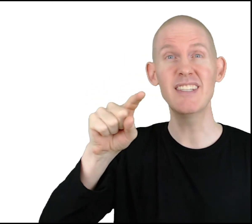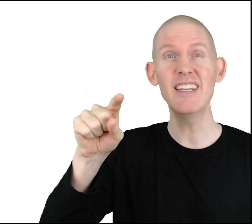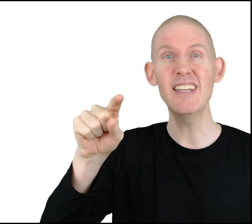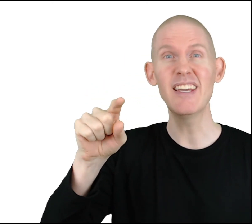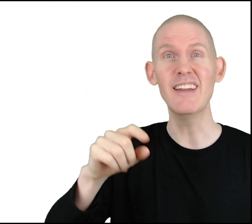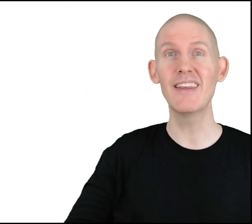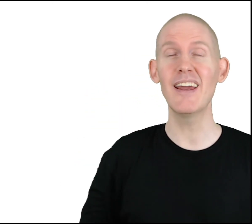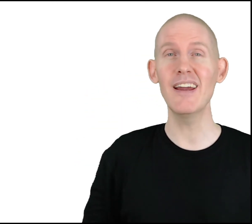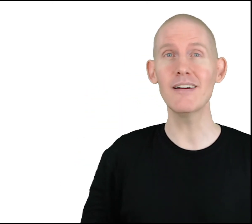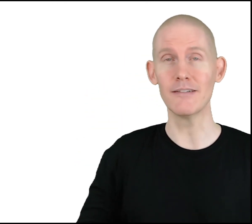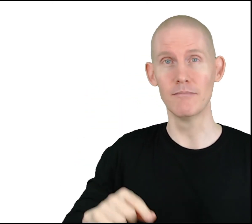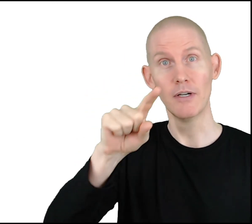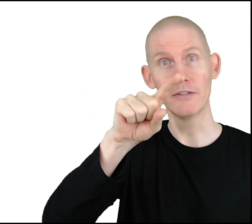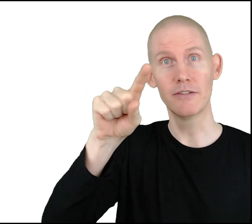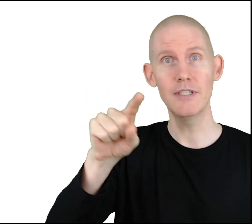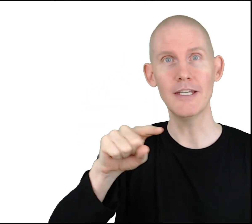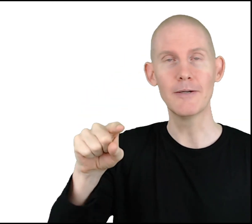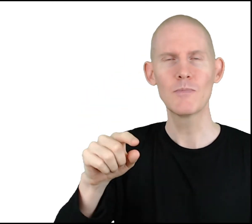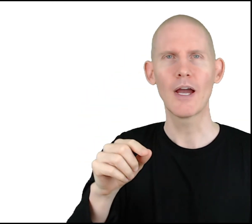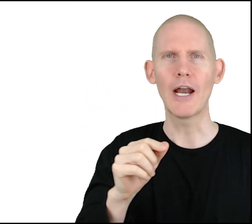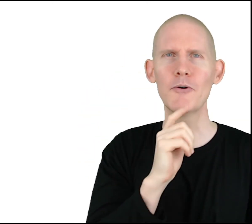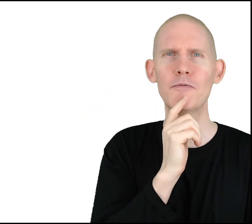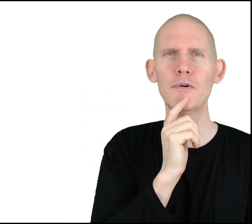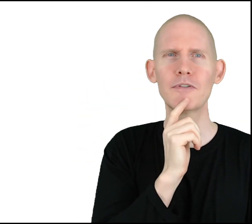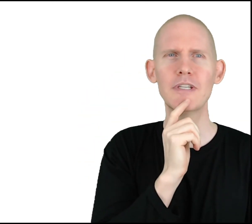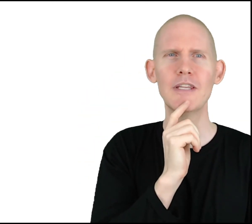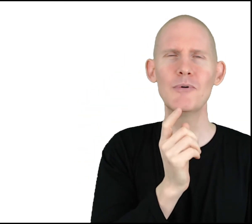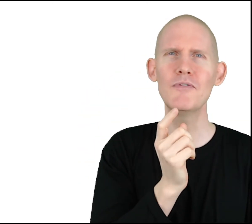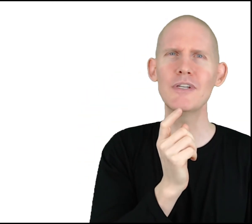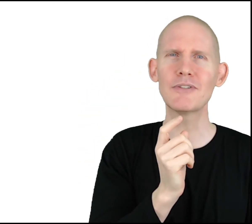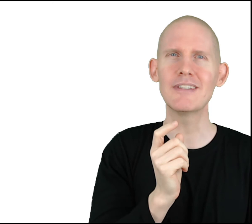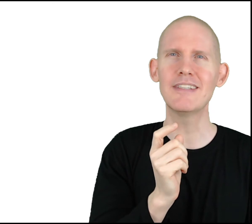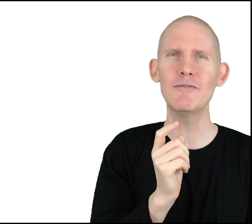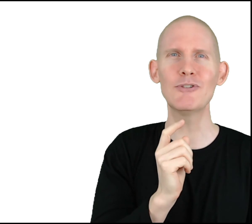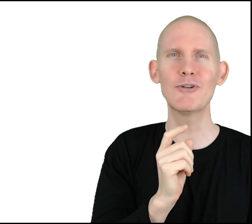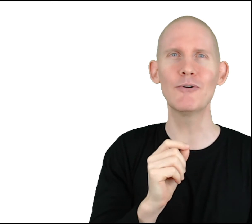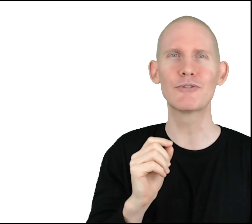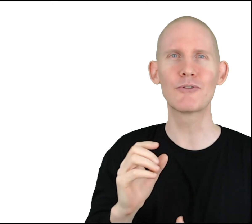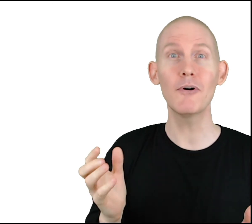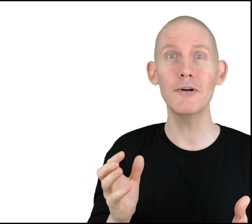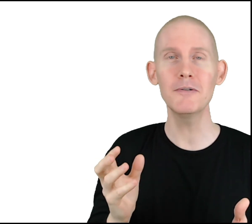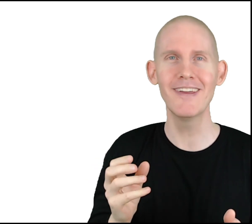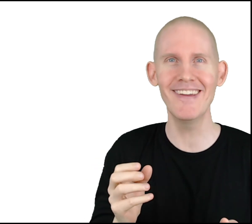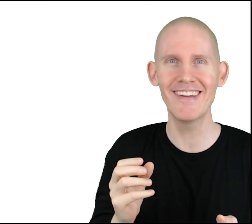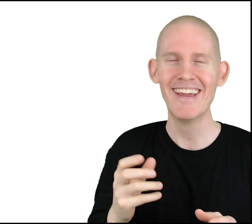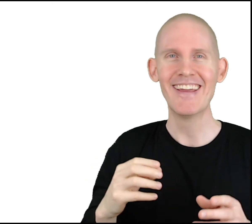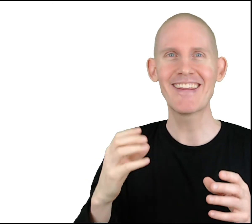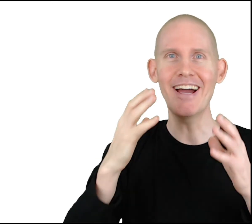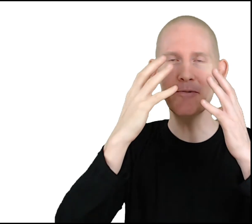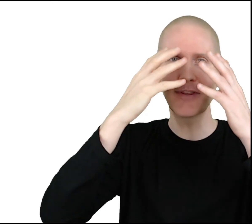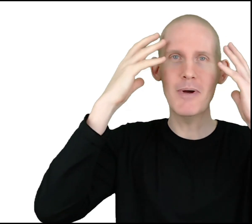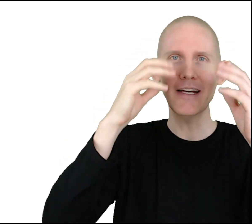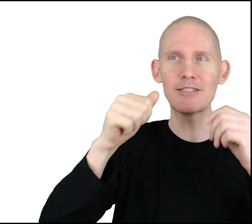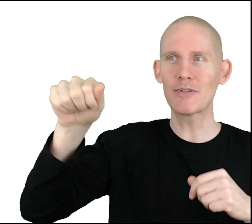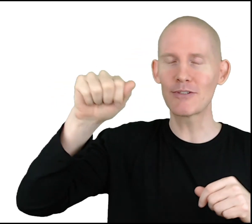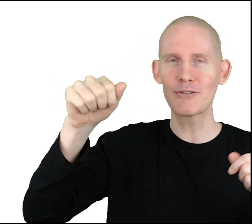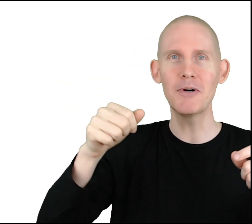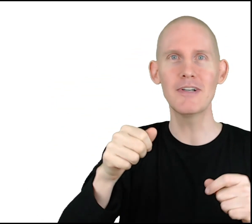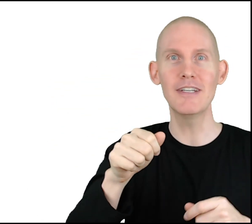Z in the air. Z. I don't know if you've ever seen the movies or the TV show Zorro. The guy with the mask with the sword, and he goes